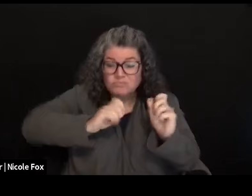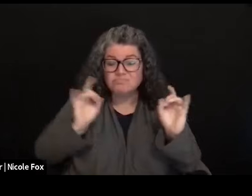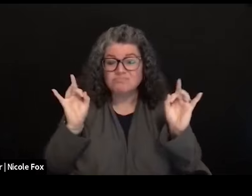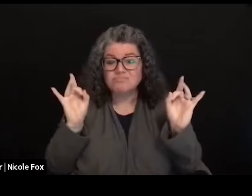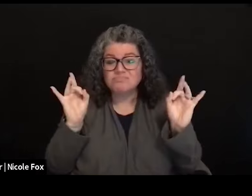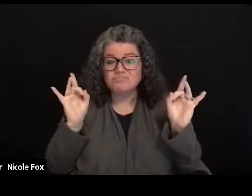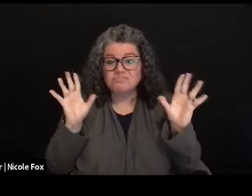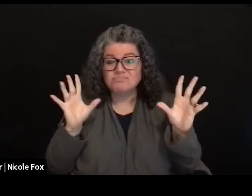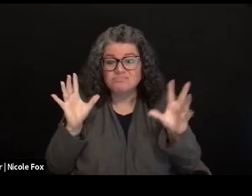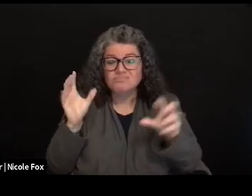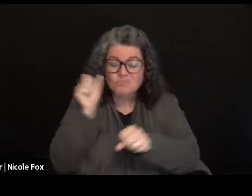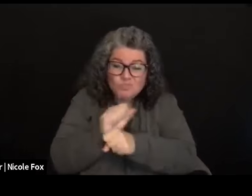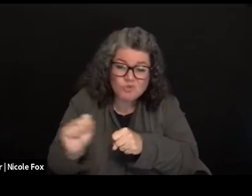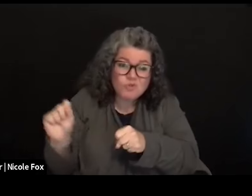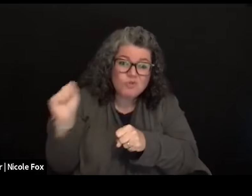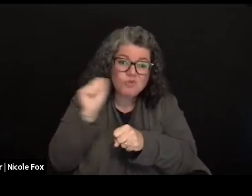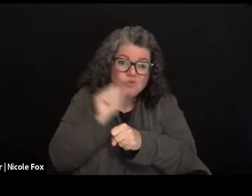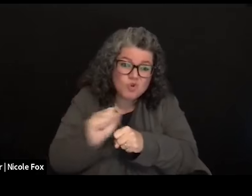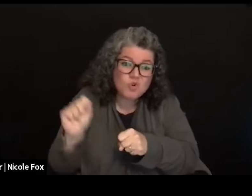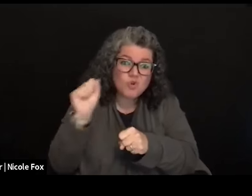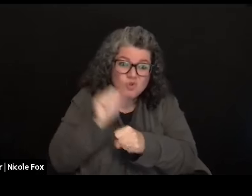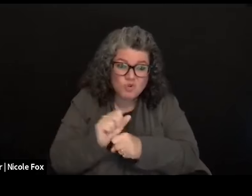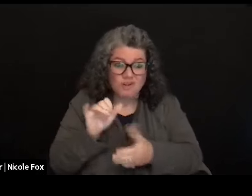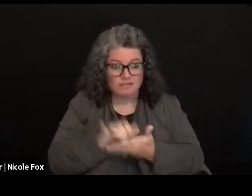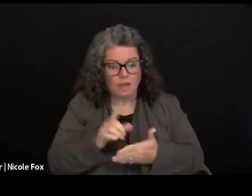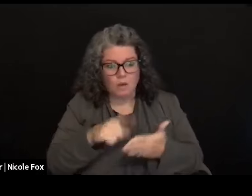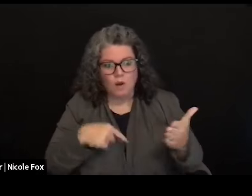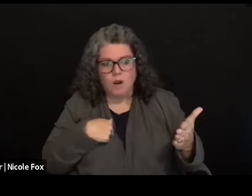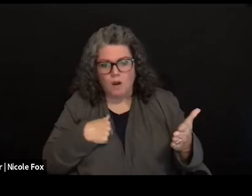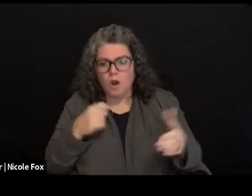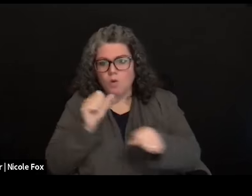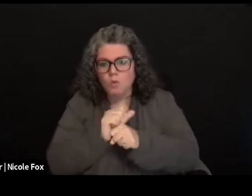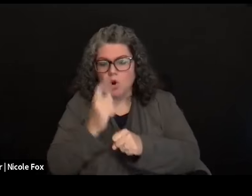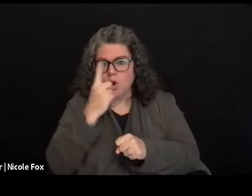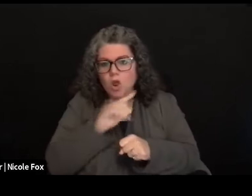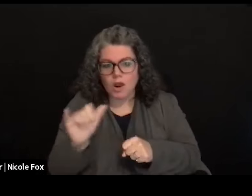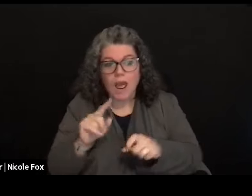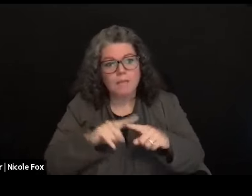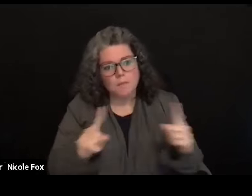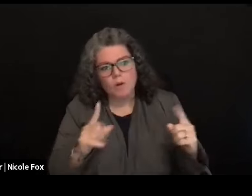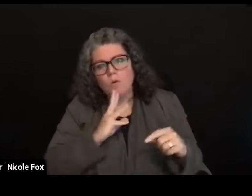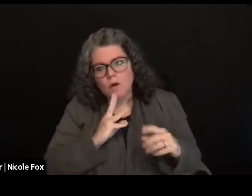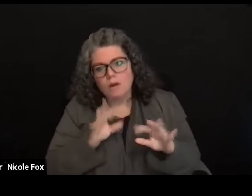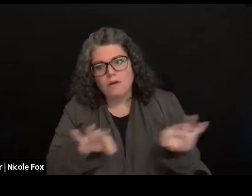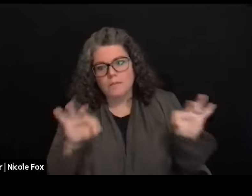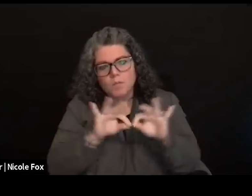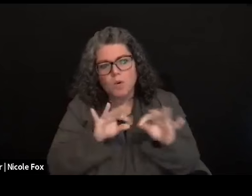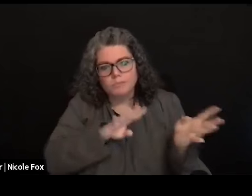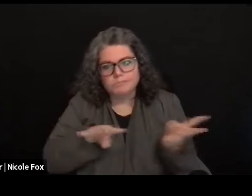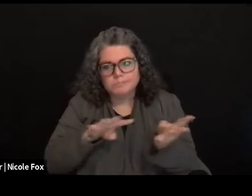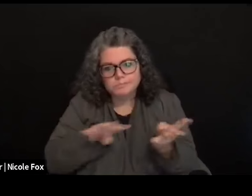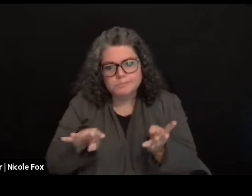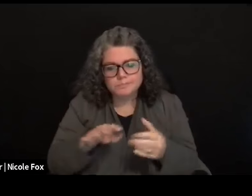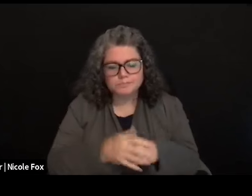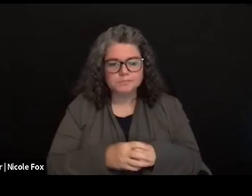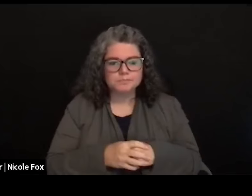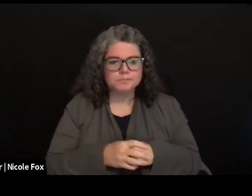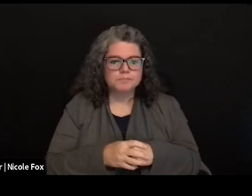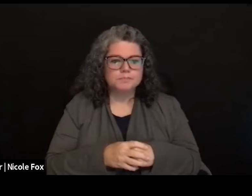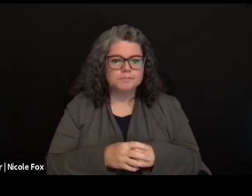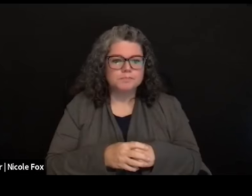is what this looks like to repair this bypass line that is so critical as one of our steps to move forward.